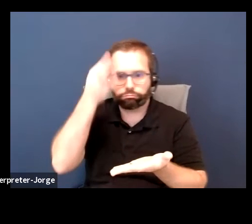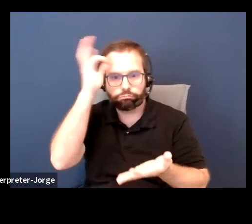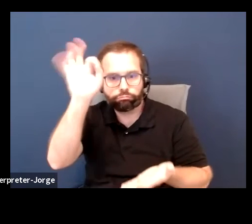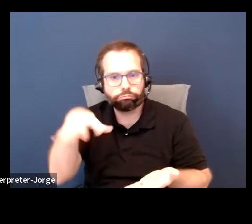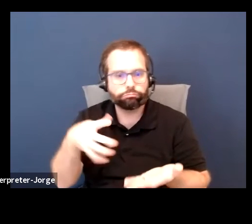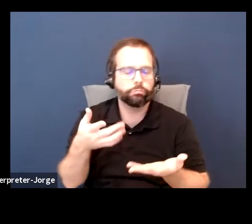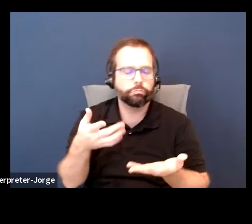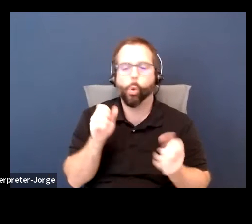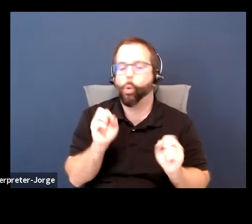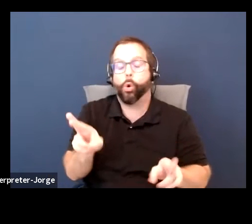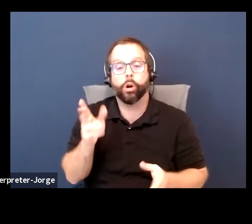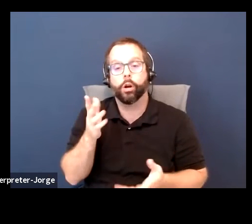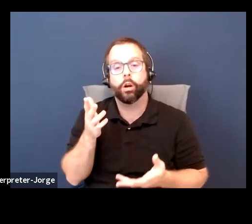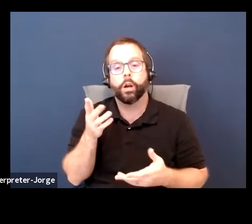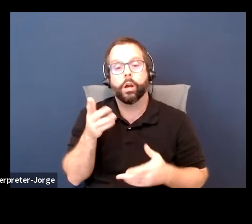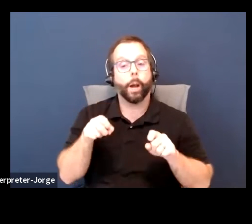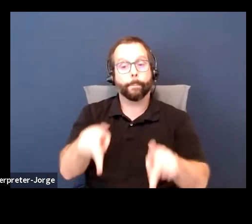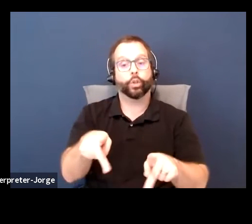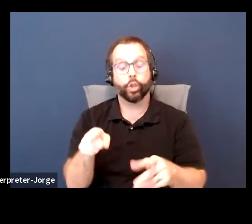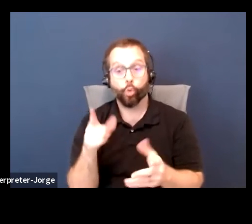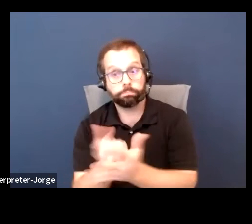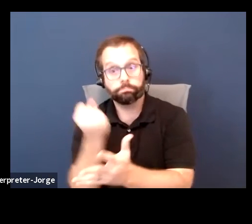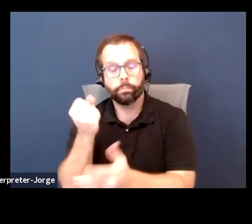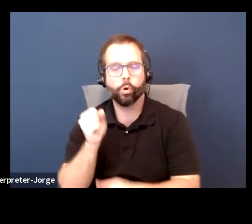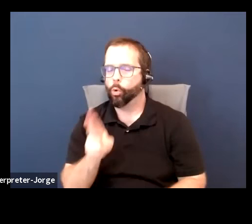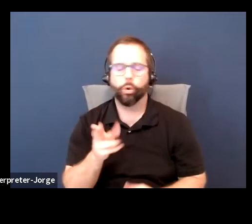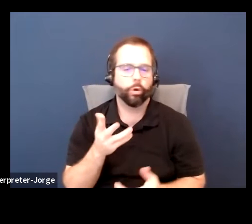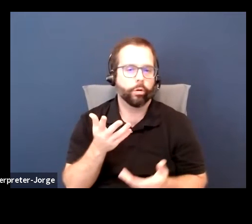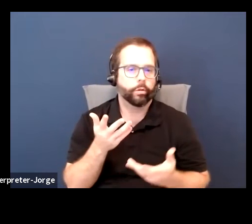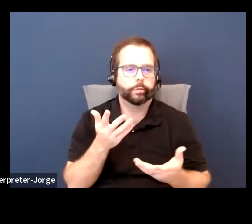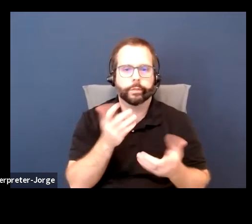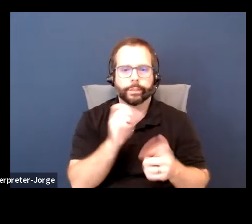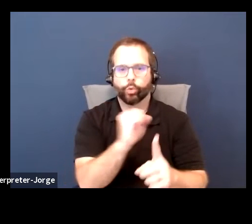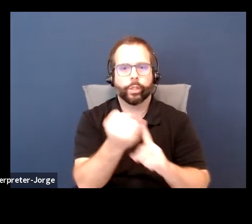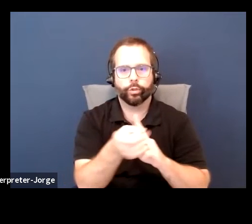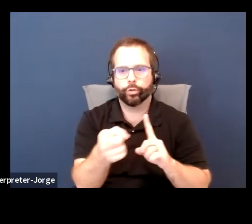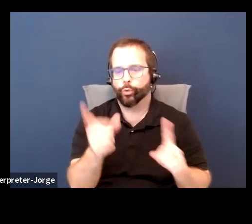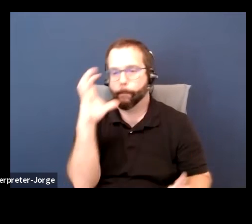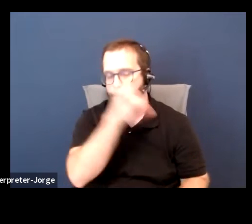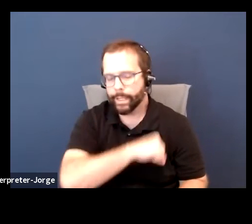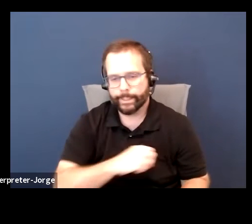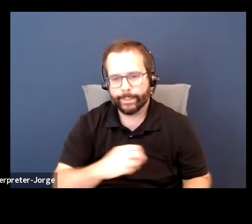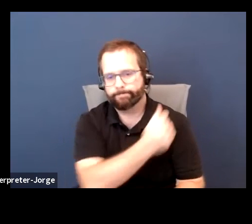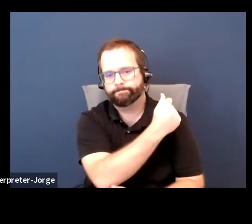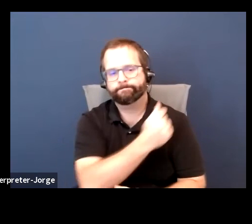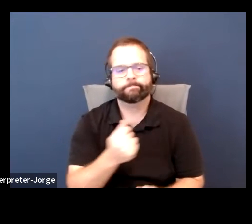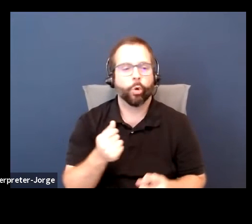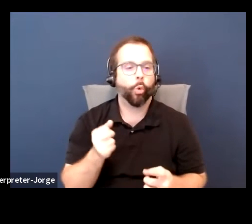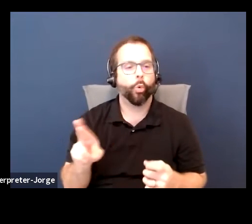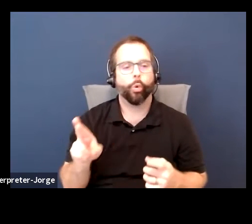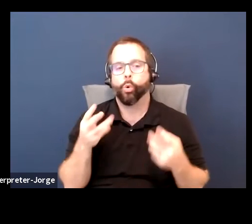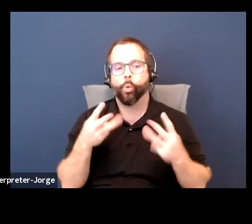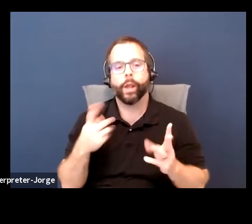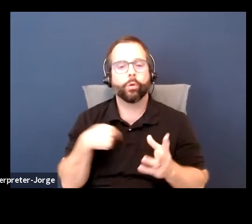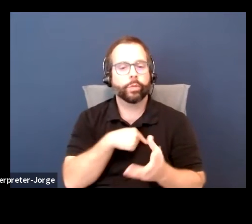have capitalized on, things that you've missed out on, and if there's a way that we can help provide